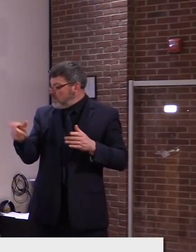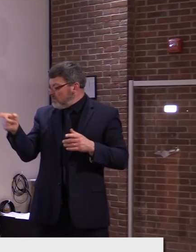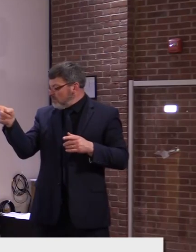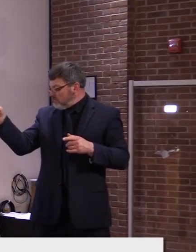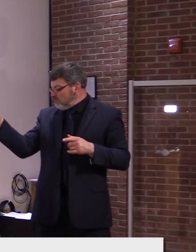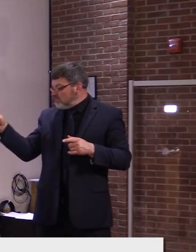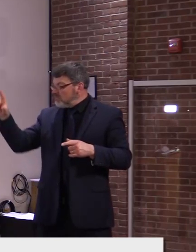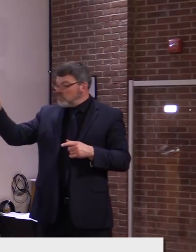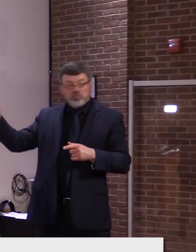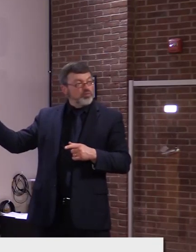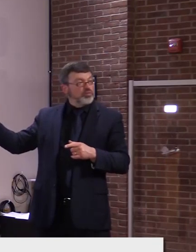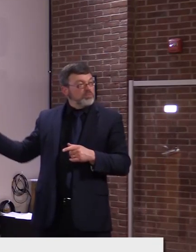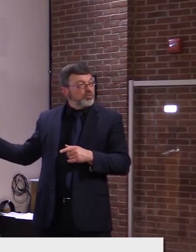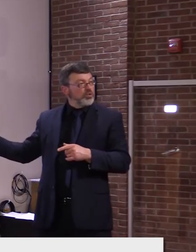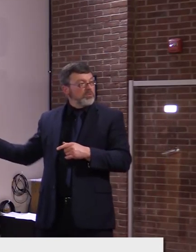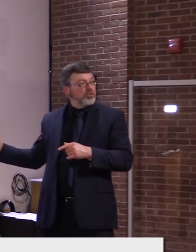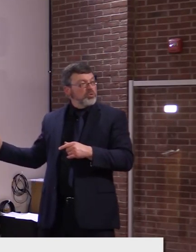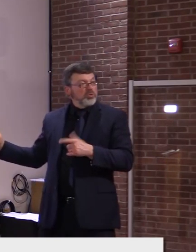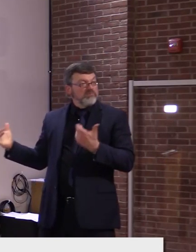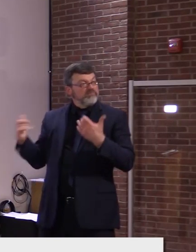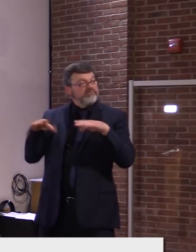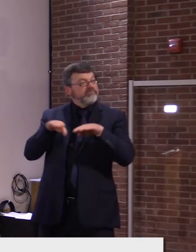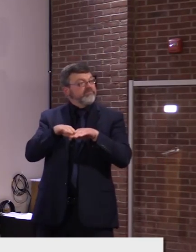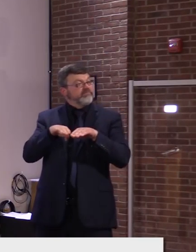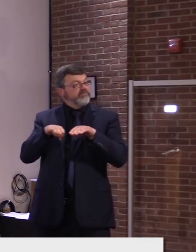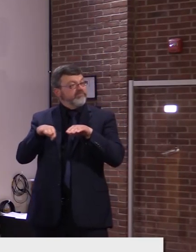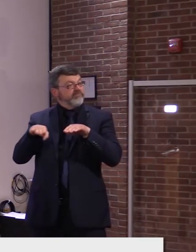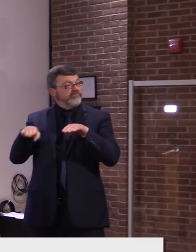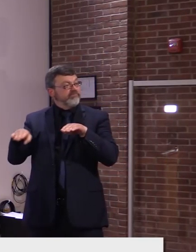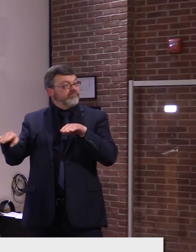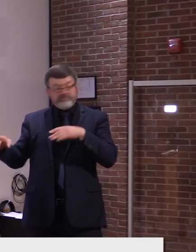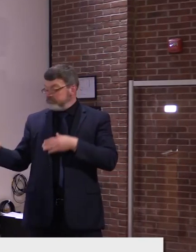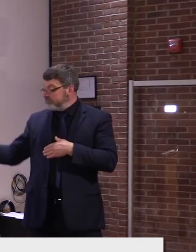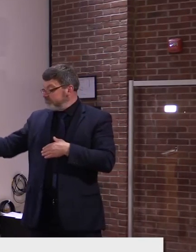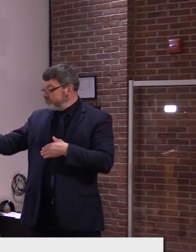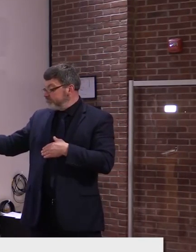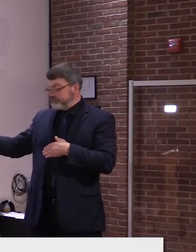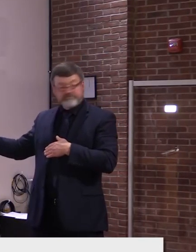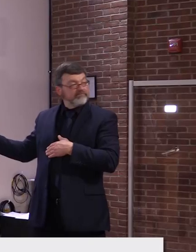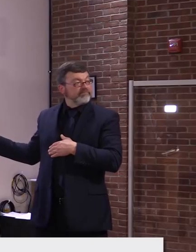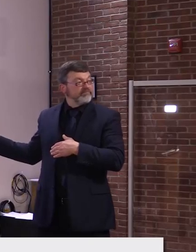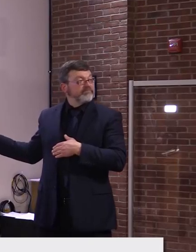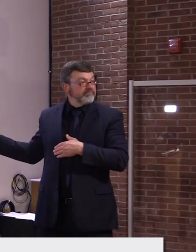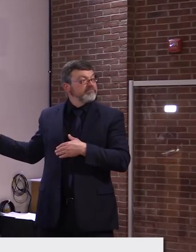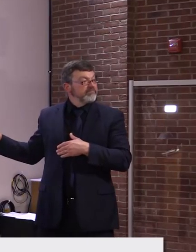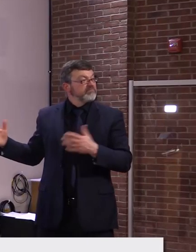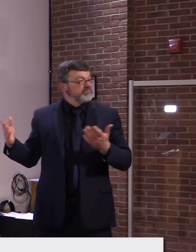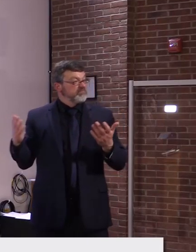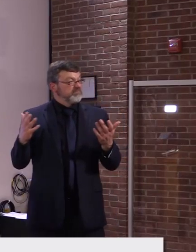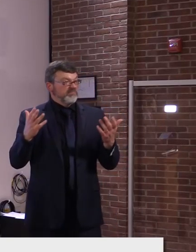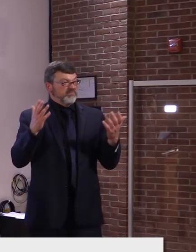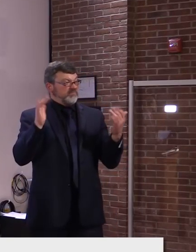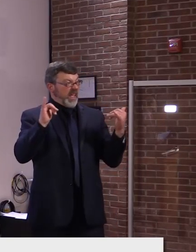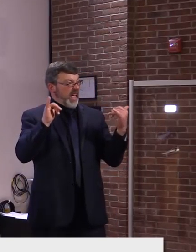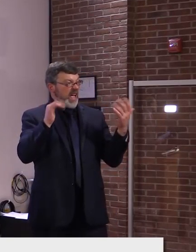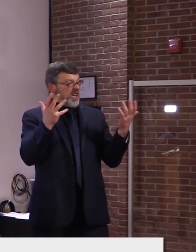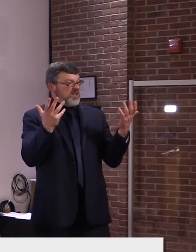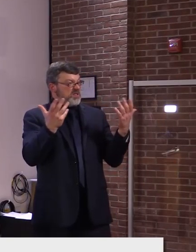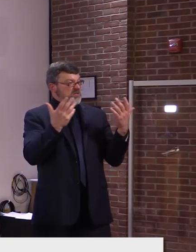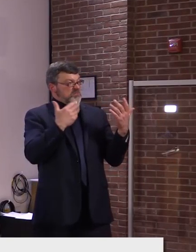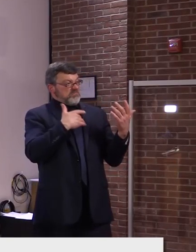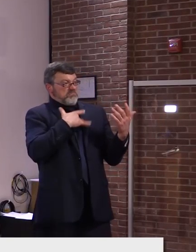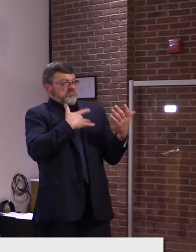now lower counts and farther and few between. And I believe we're down to 6 deaths in